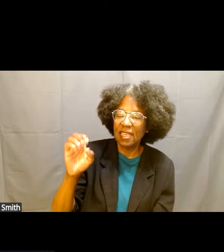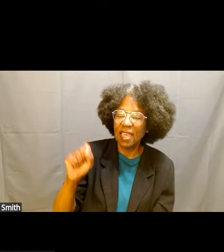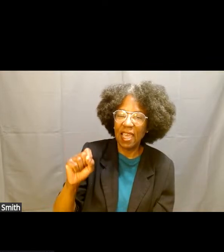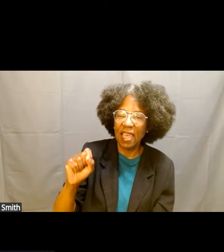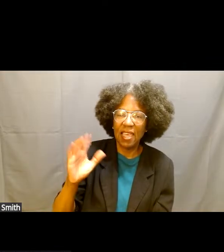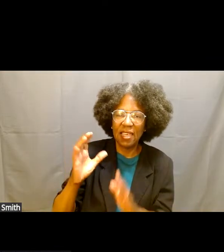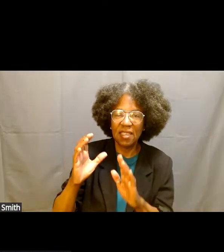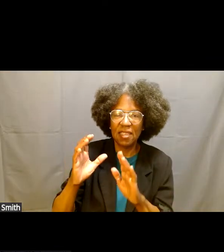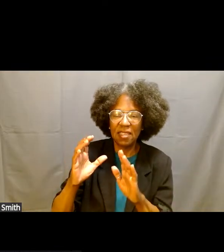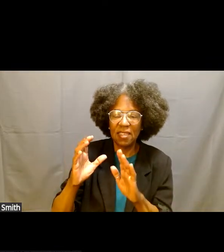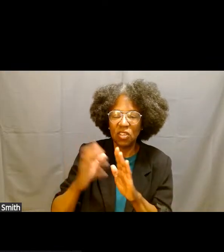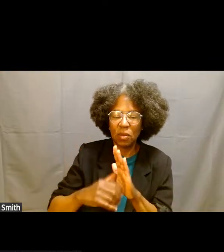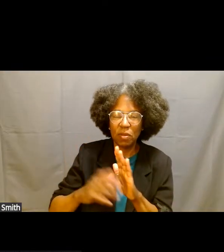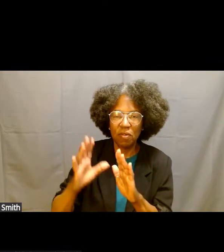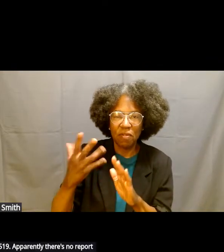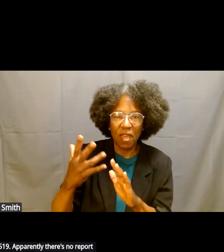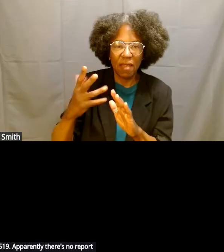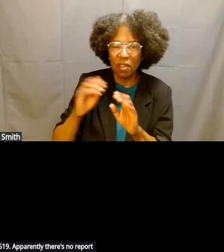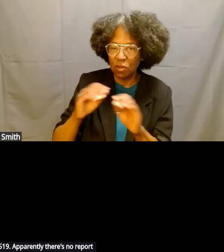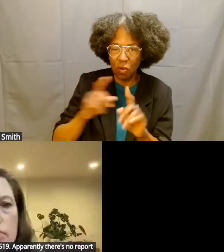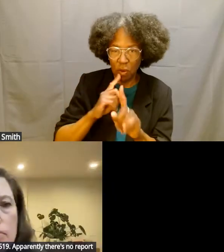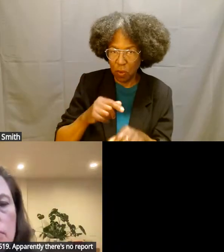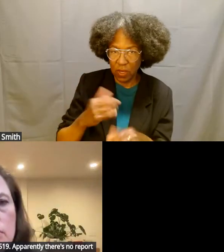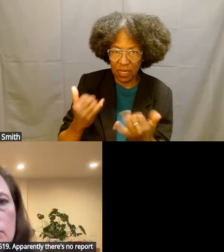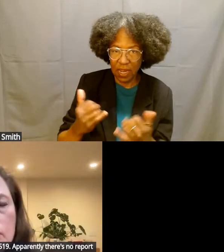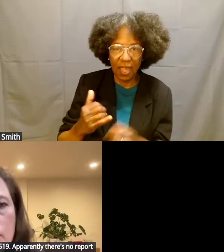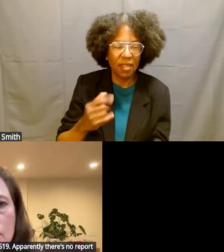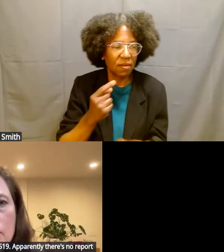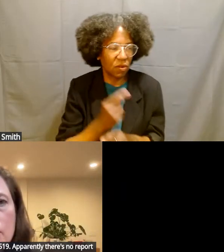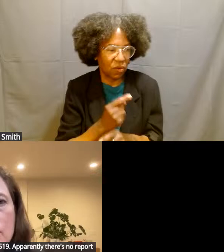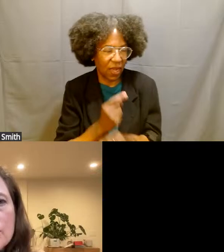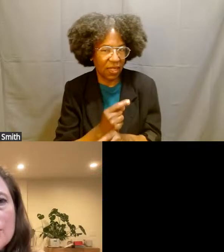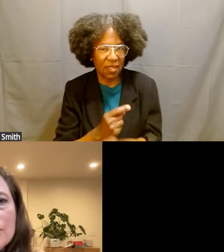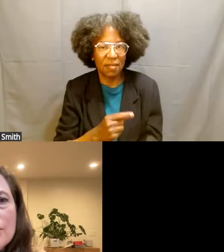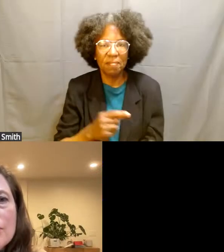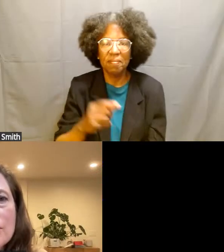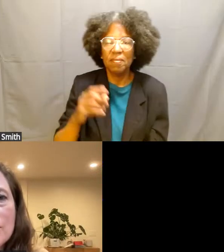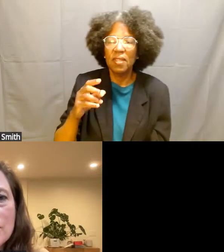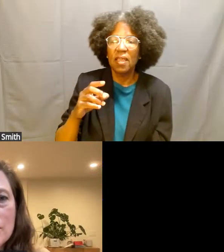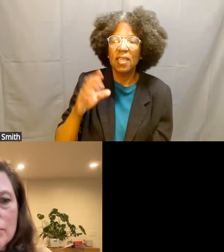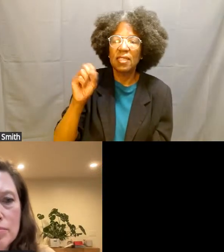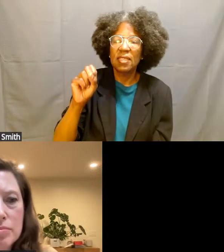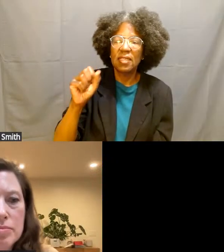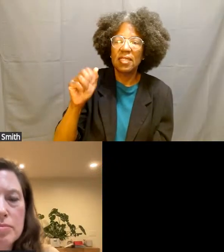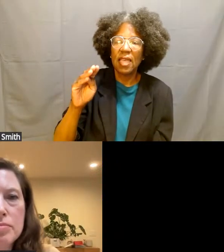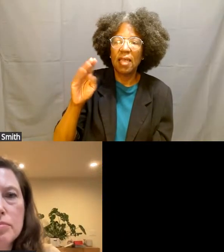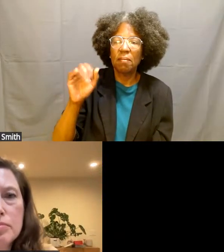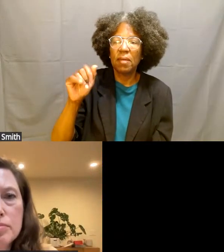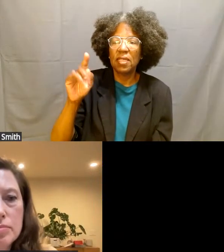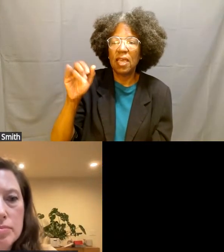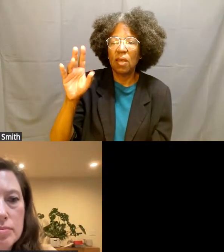there's no report tonight. Correct. Okay. Report of the San Mateo Adult School Teachers Association.